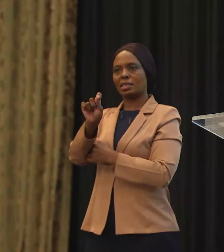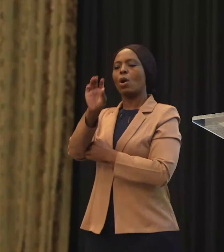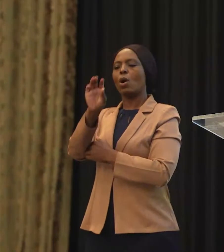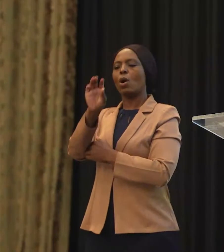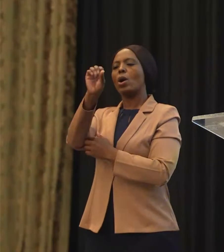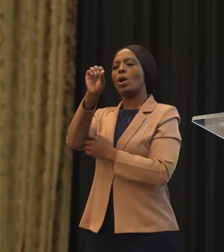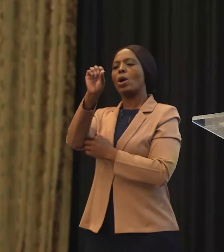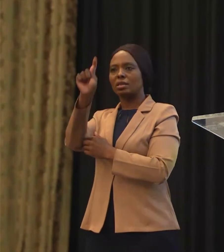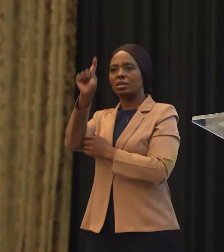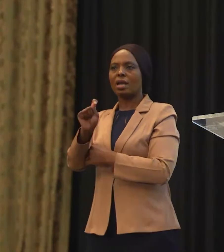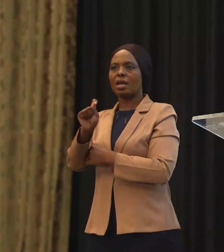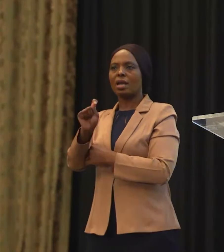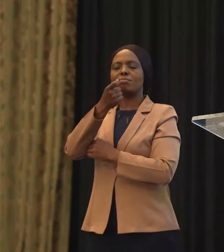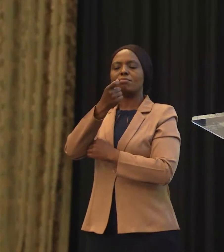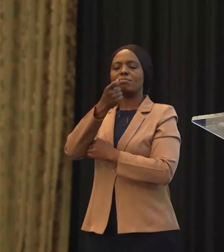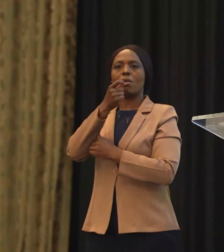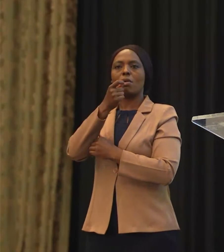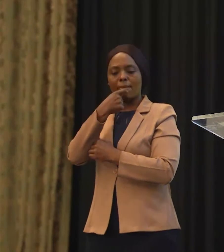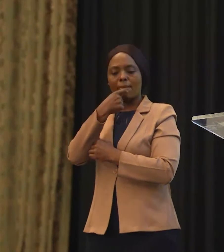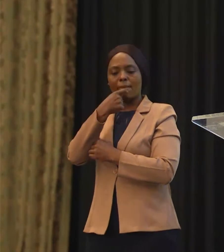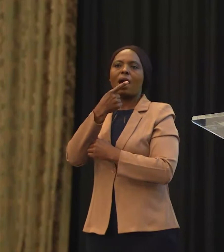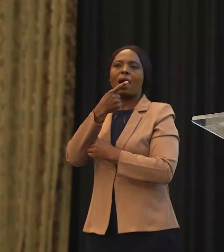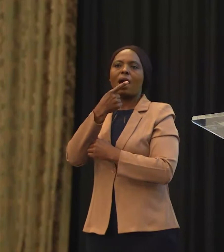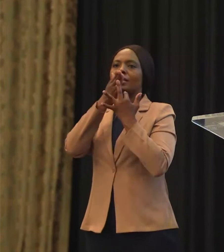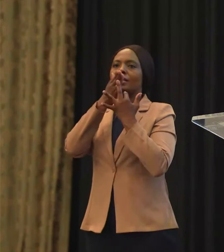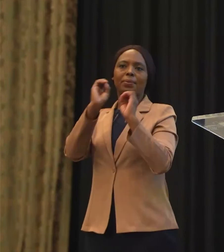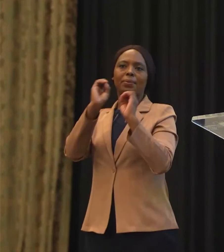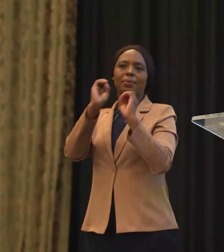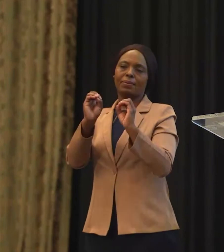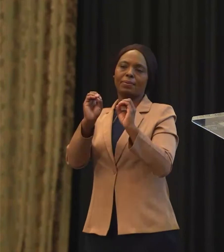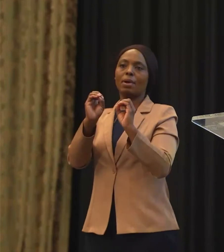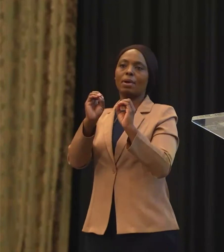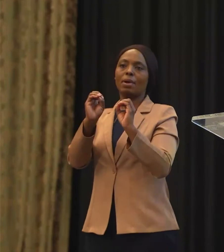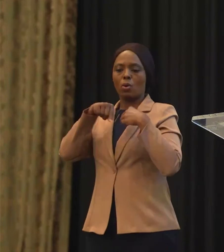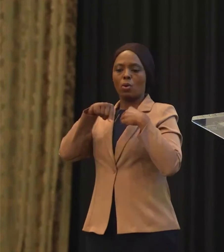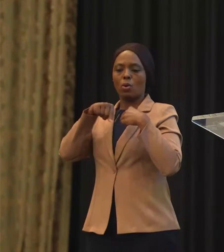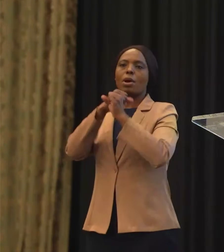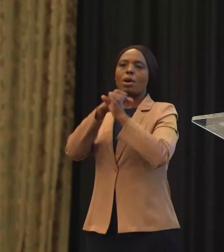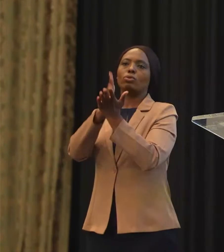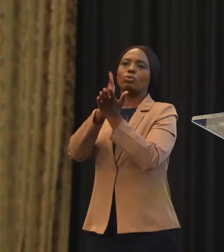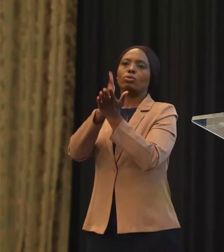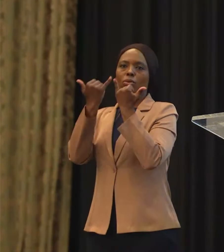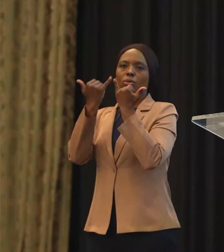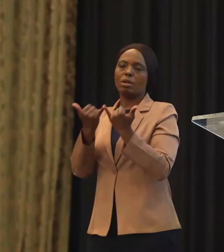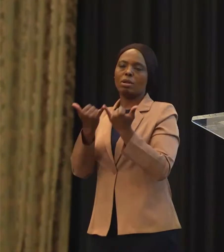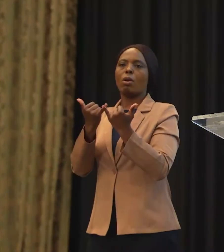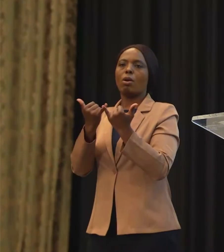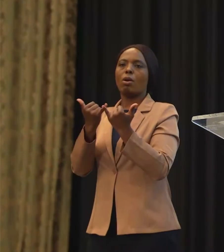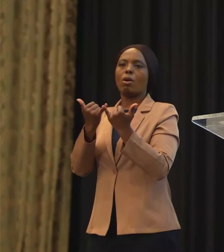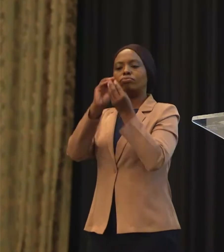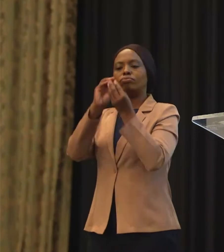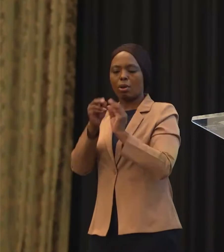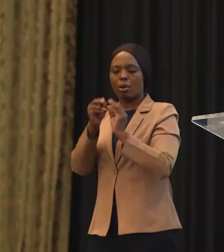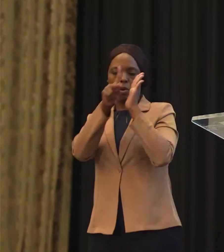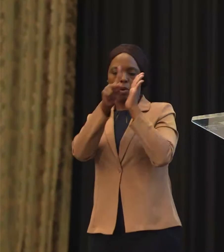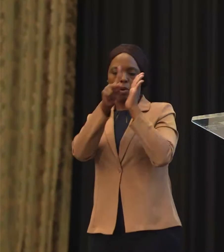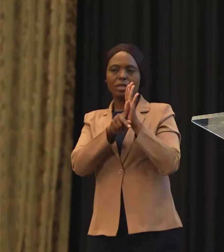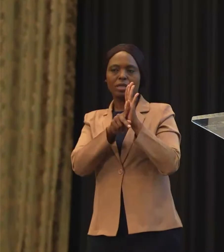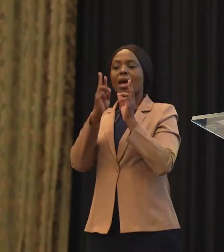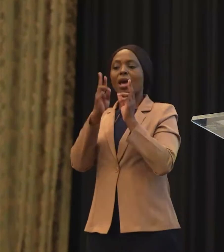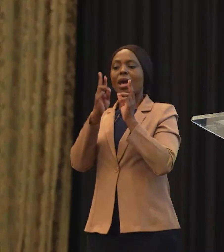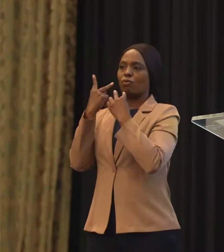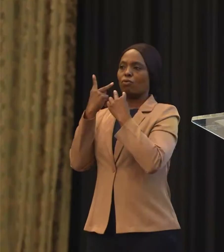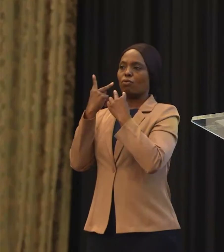it is our responsibility to ensure that we provide or we engage in these policy reviews to ensure everybody receives